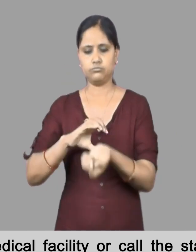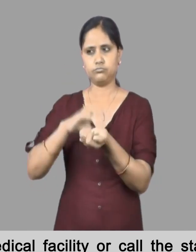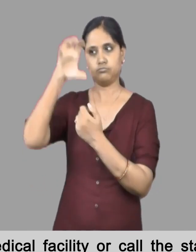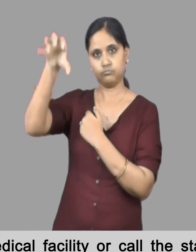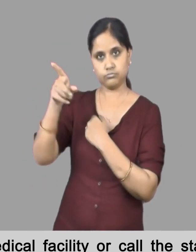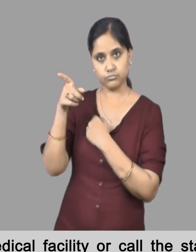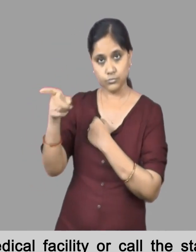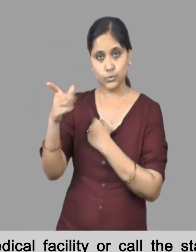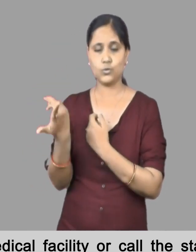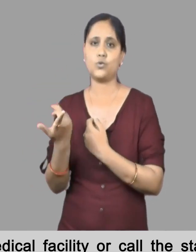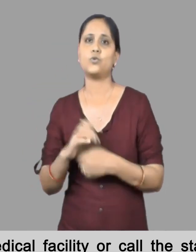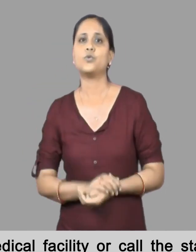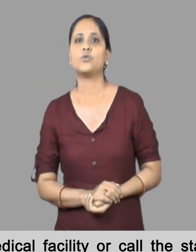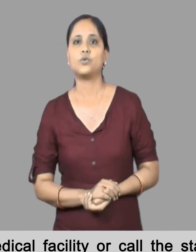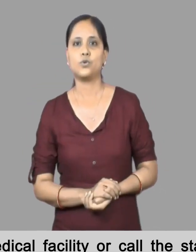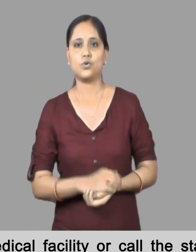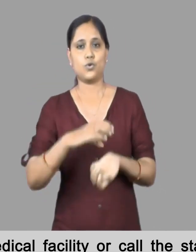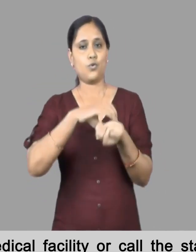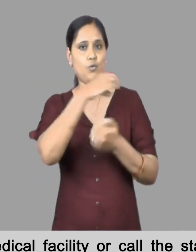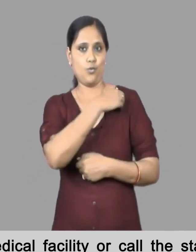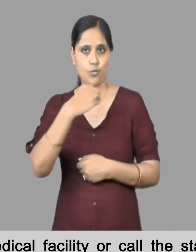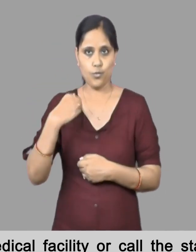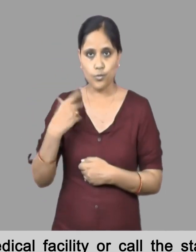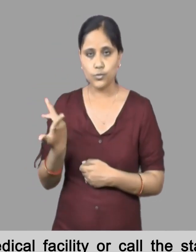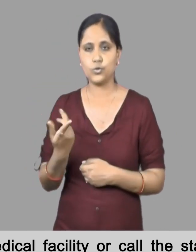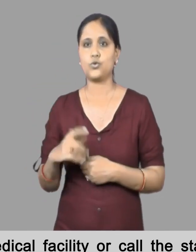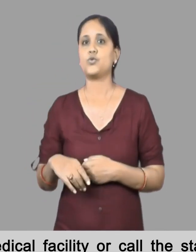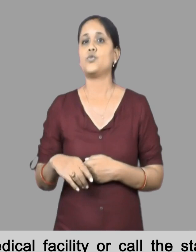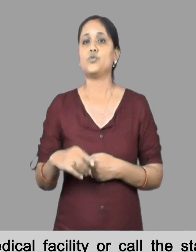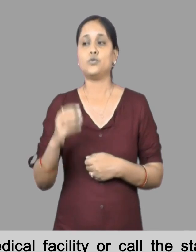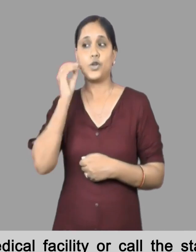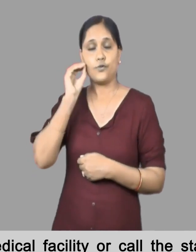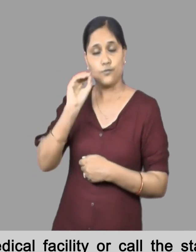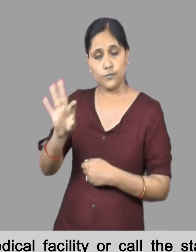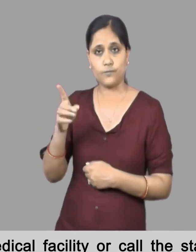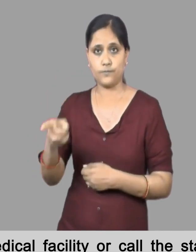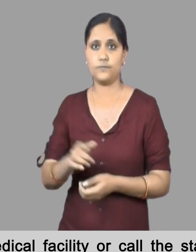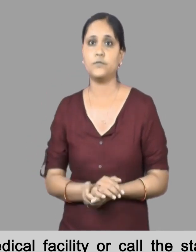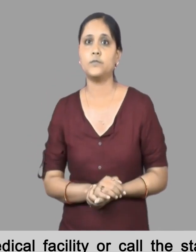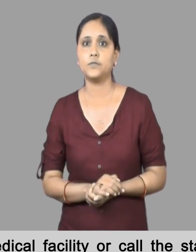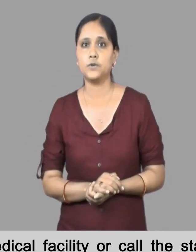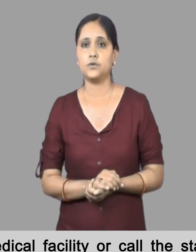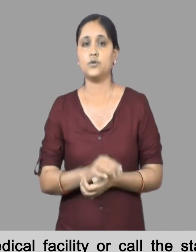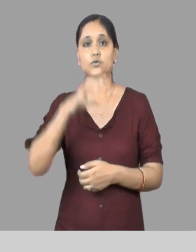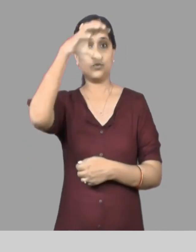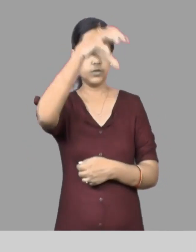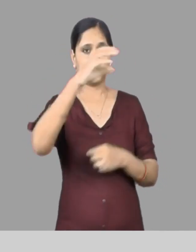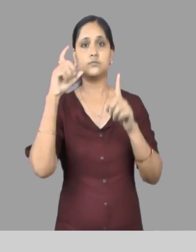Immediately inform the nearest medical facility or call the state or district helpline.